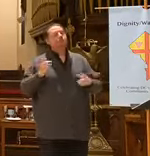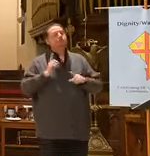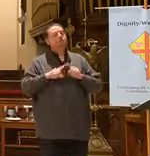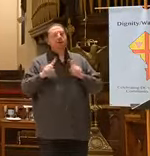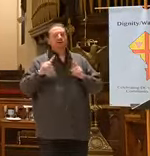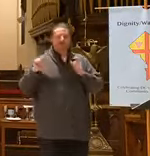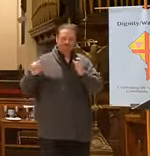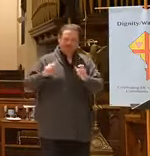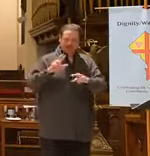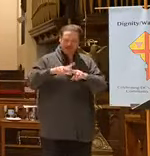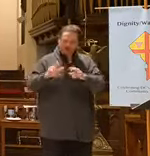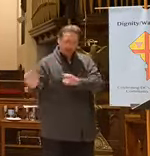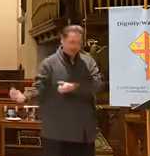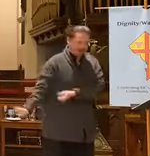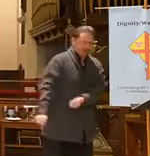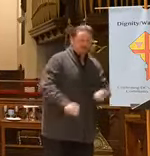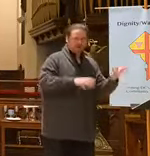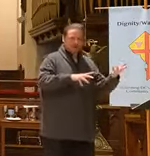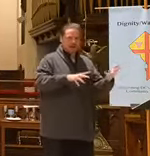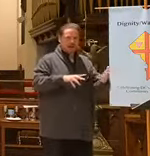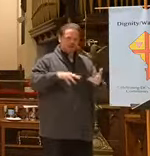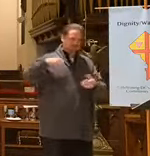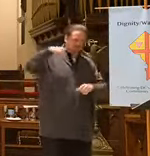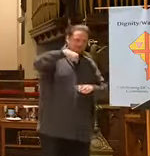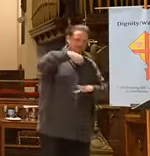thrown out and trampled underfoot.